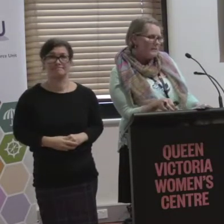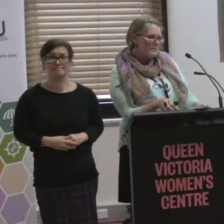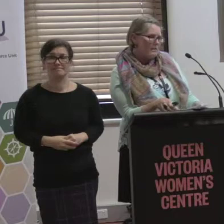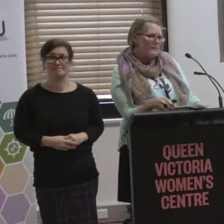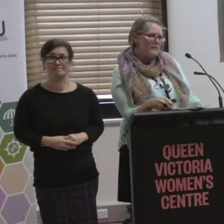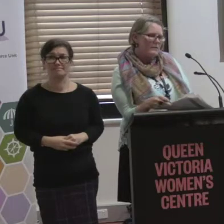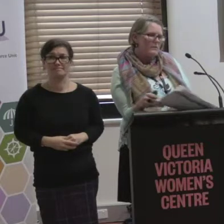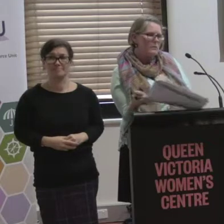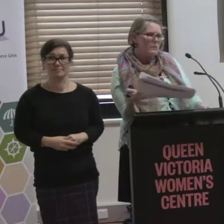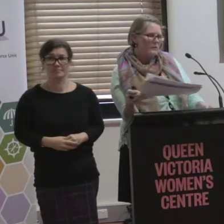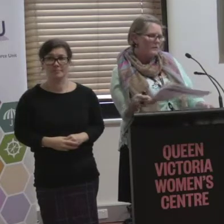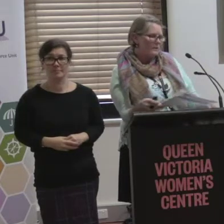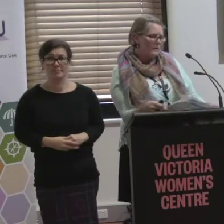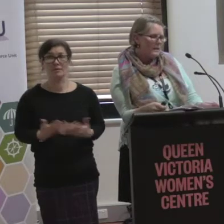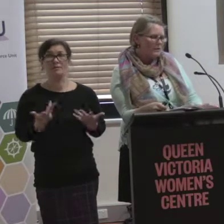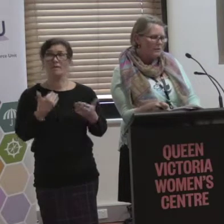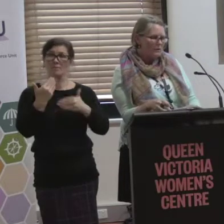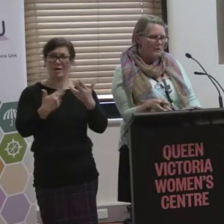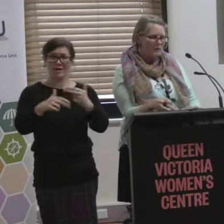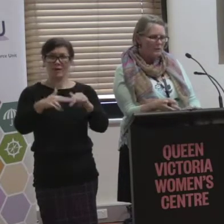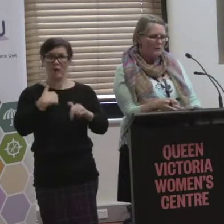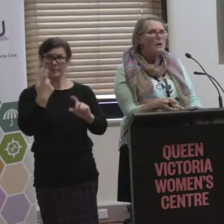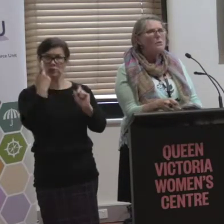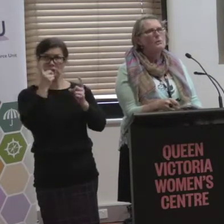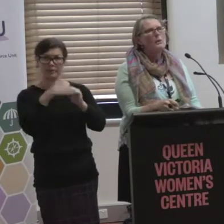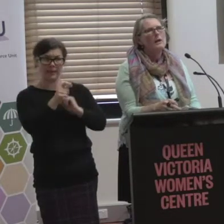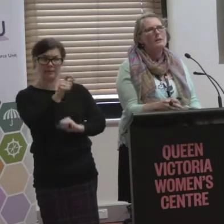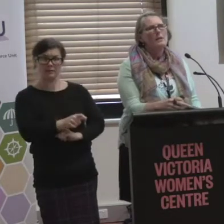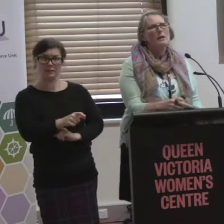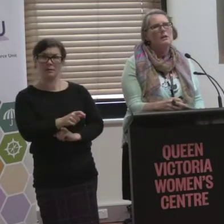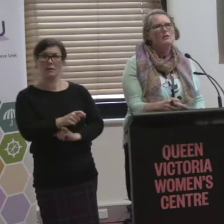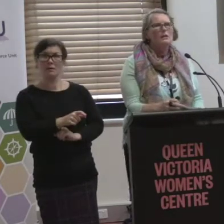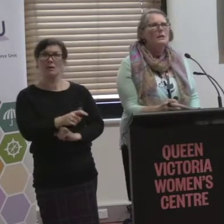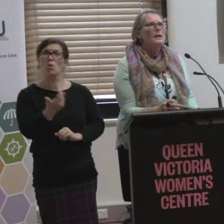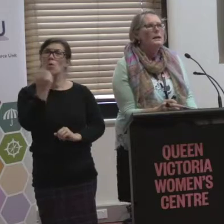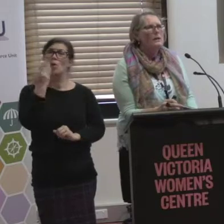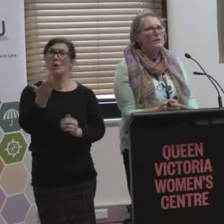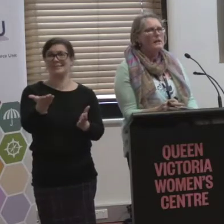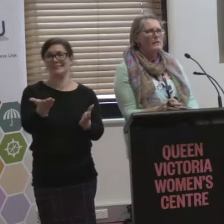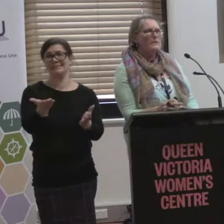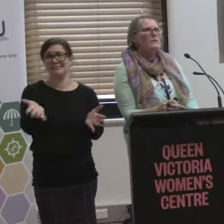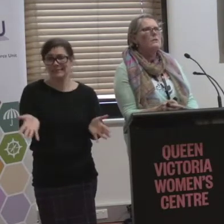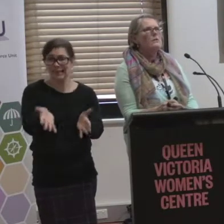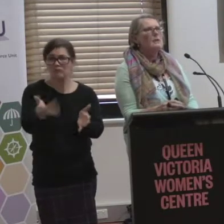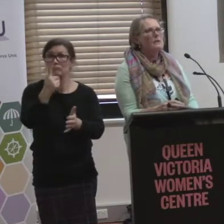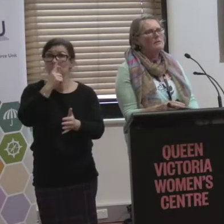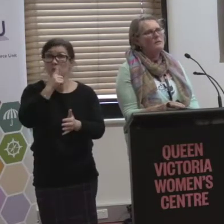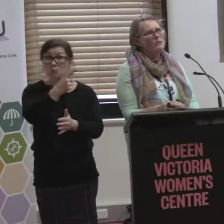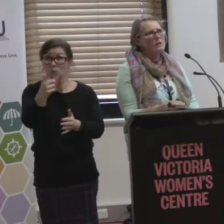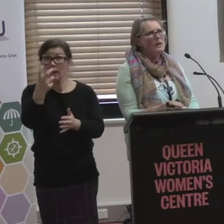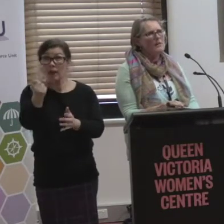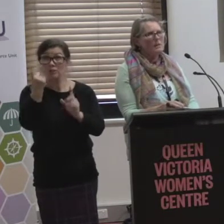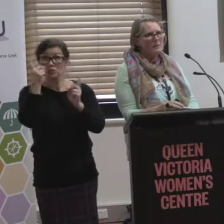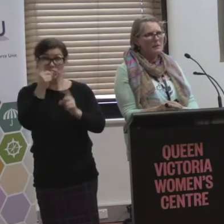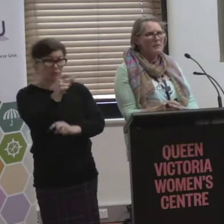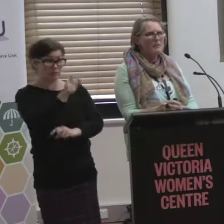So this is the process. If someone was concerned about an individual and they put forward, we would always encourage anyone that has concerns about an individual